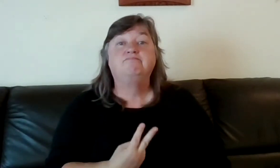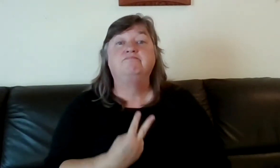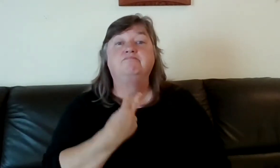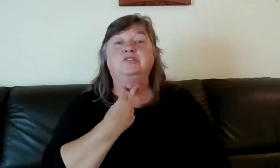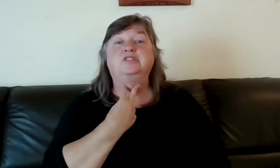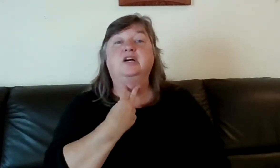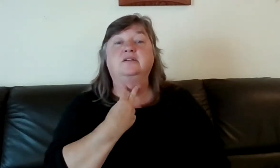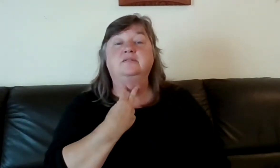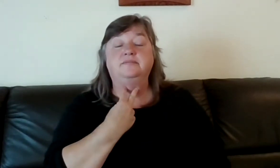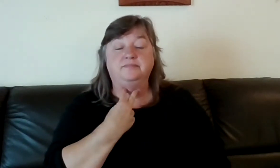Stuck.